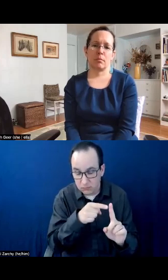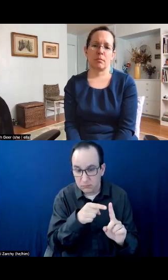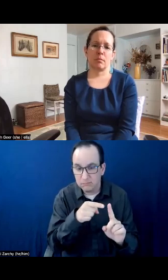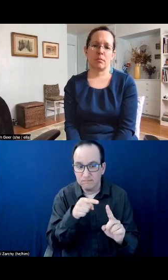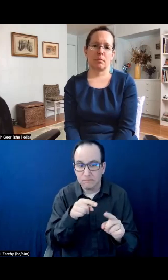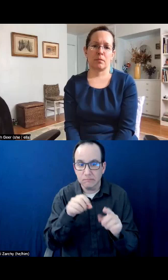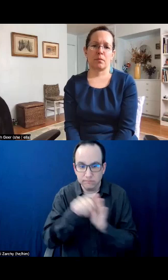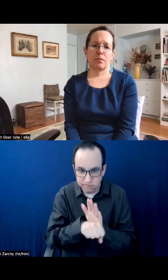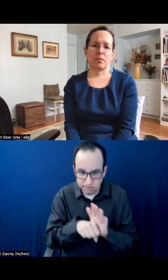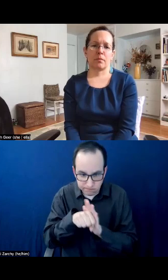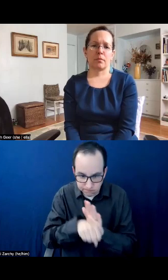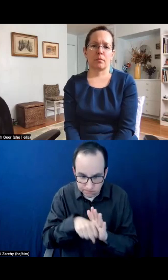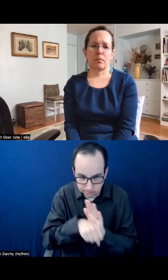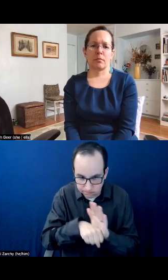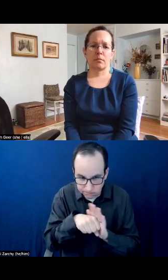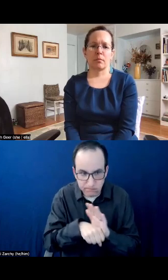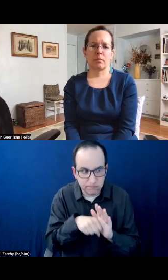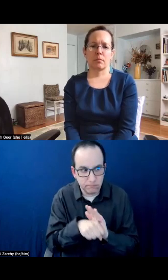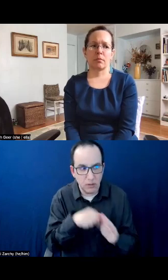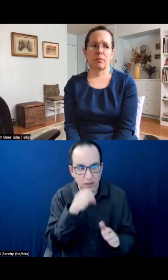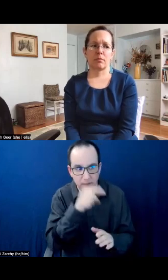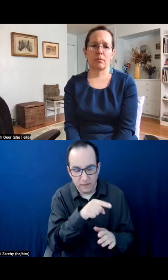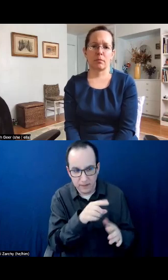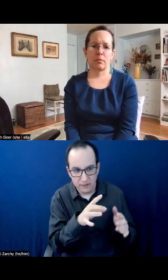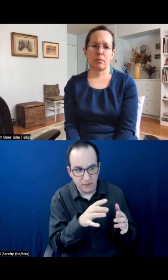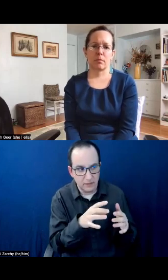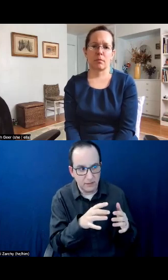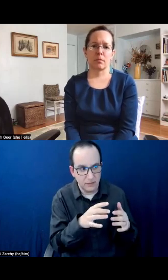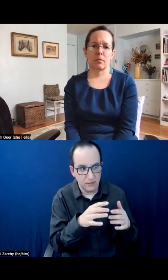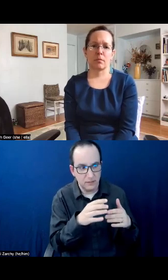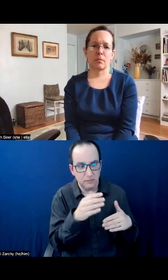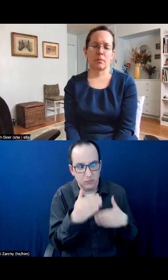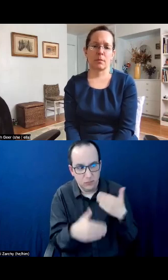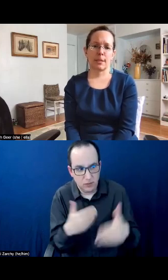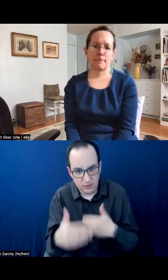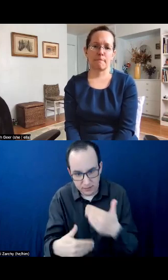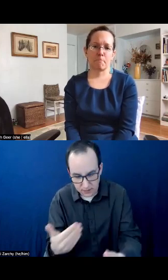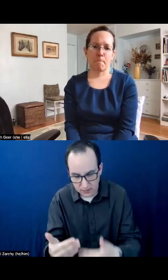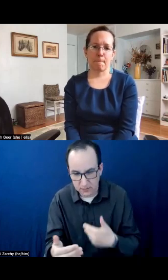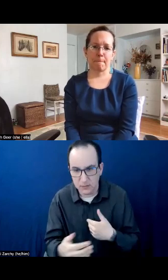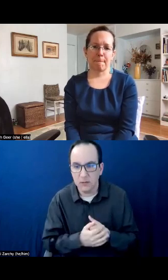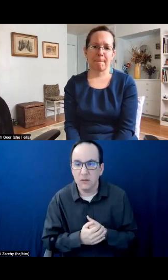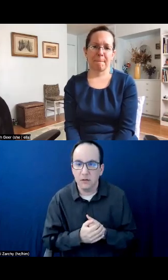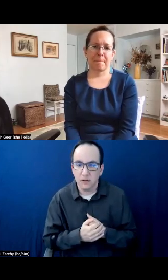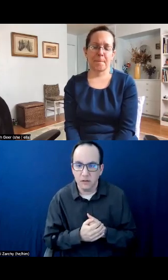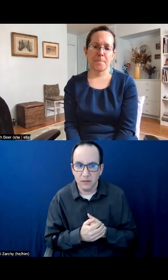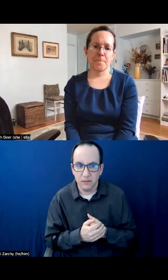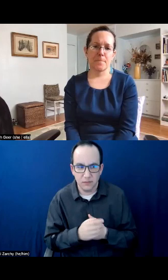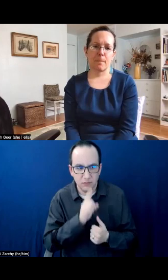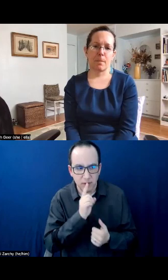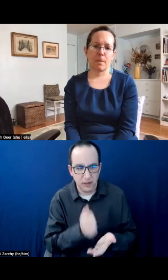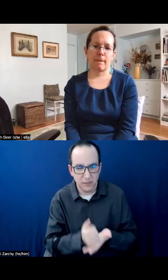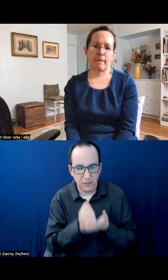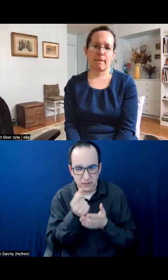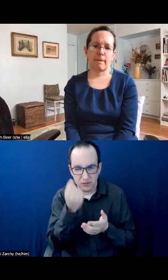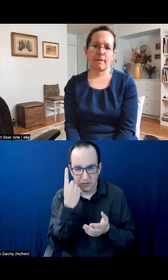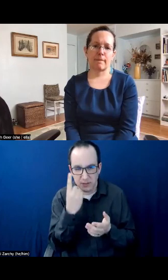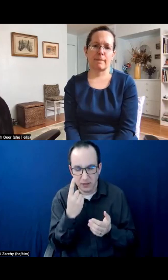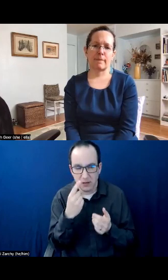I was within the school system. I worked with someone who harped on this exact thing, the goal setting